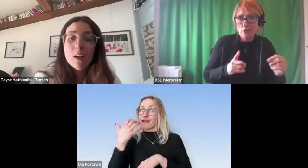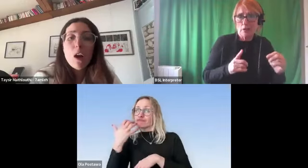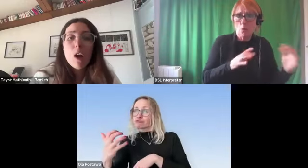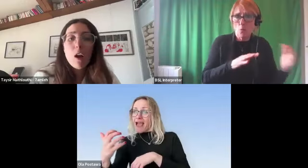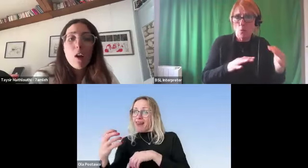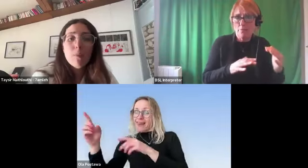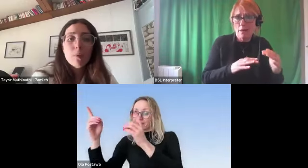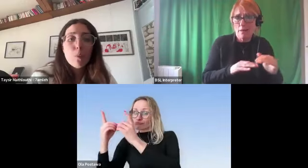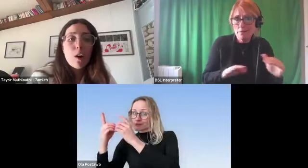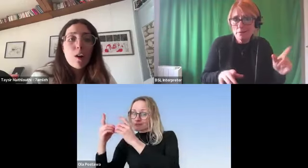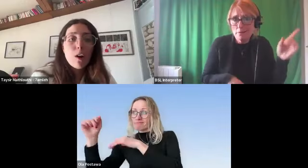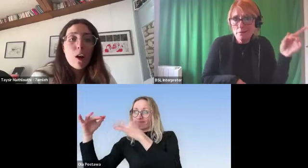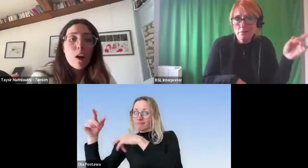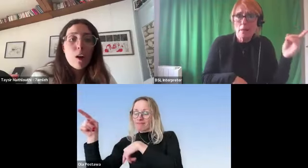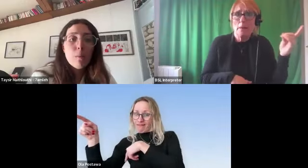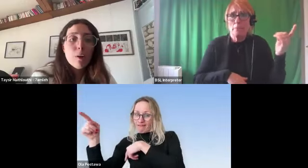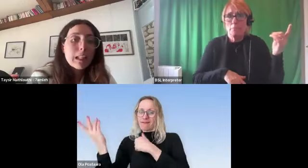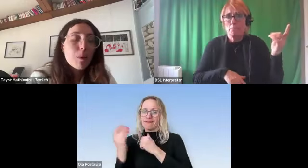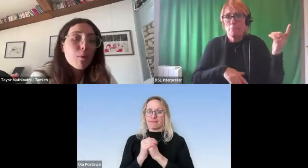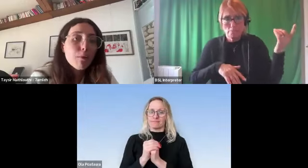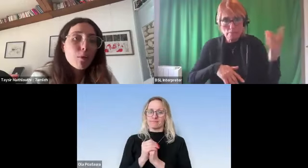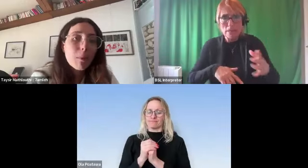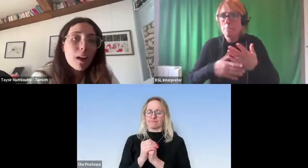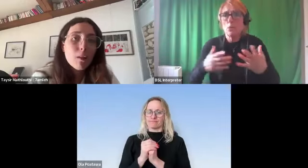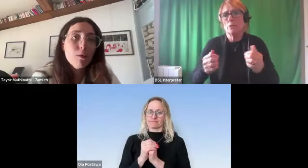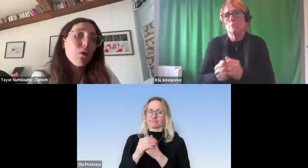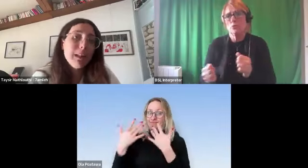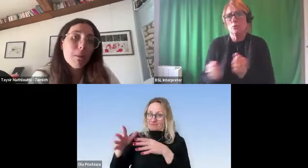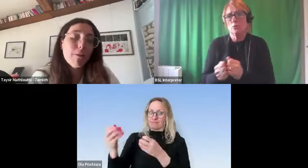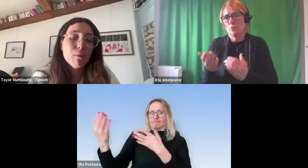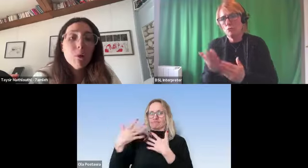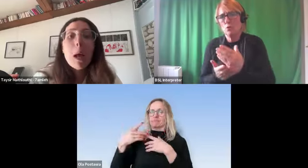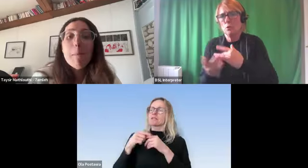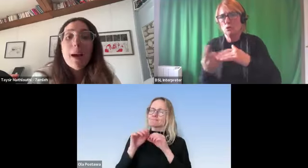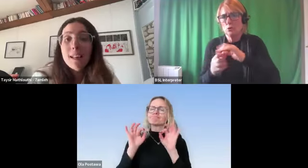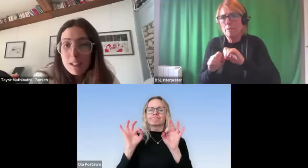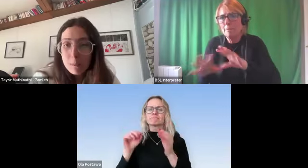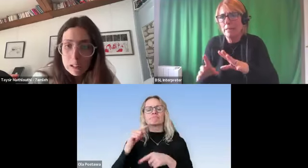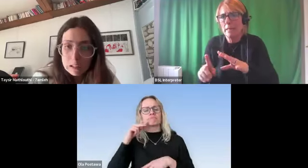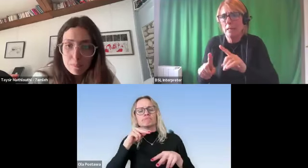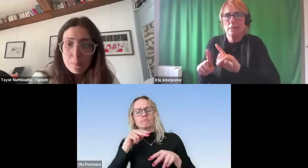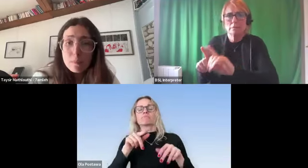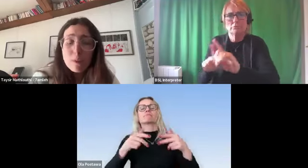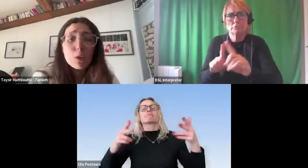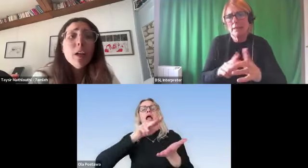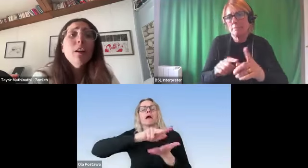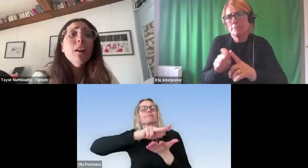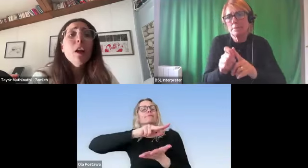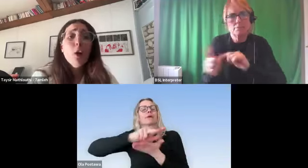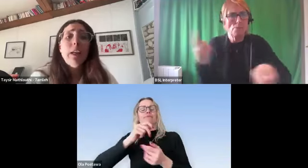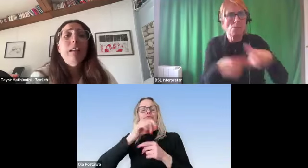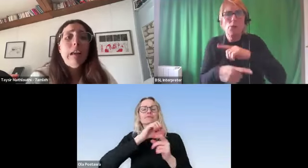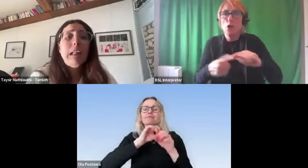Warfare Desk were mostly approved by the social media platforms by 90%.